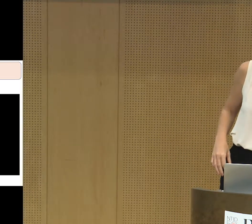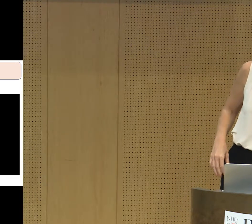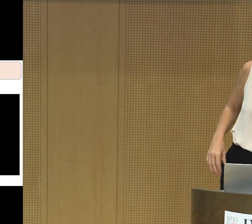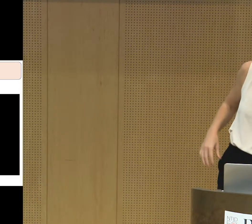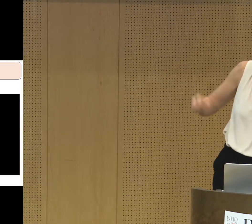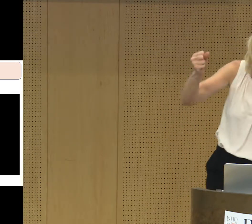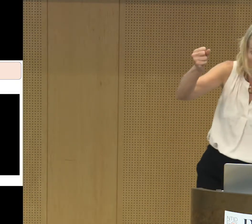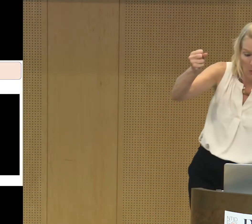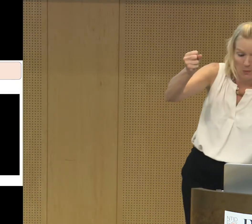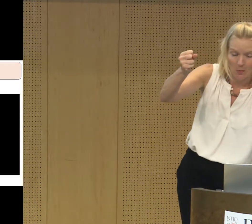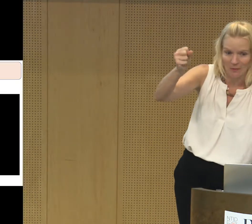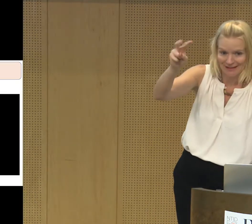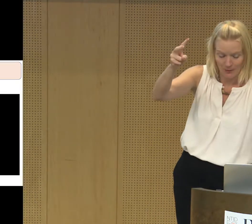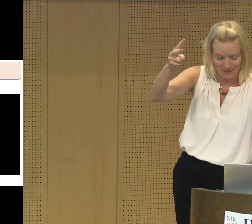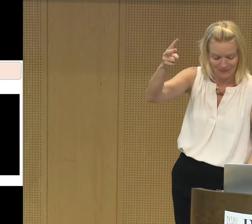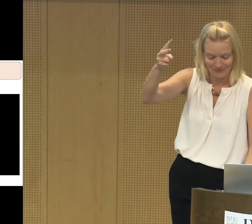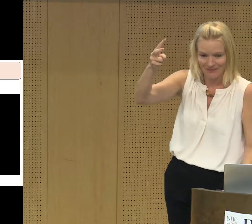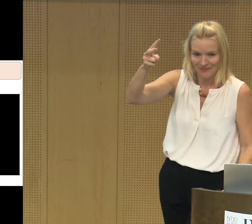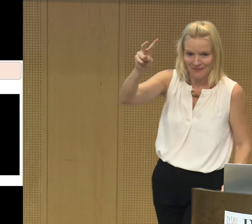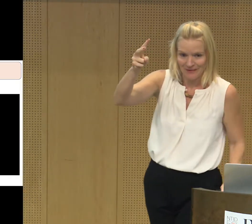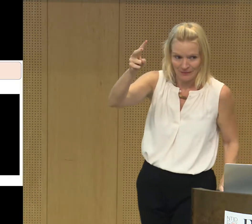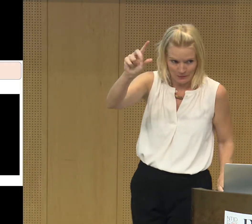Okay, let me show you the second one now.